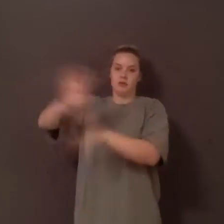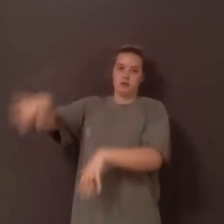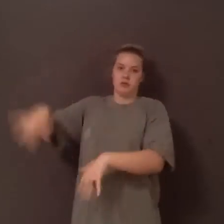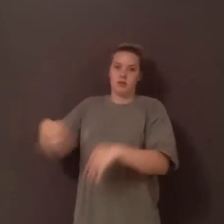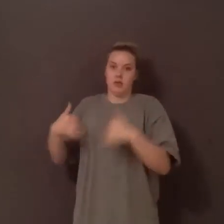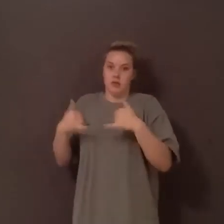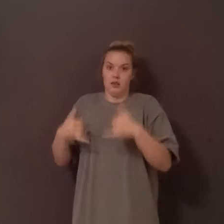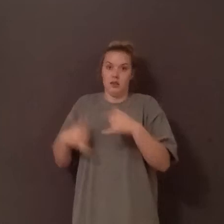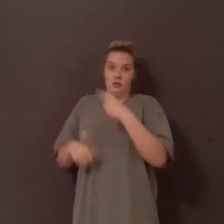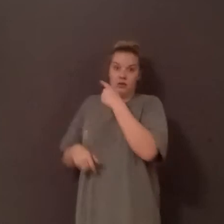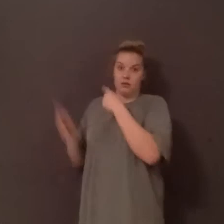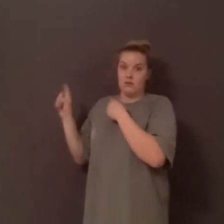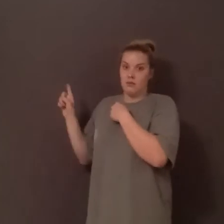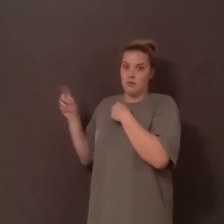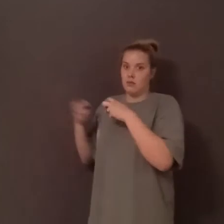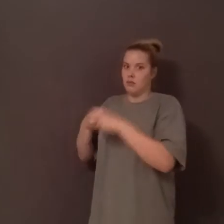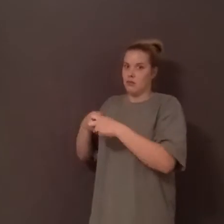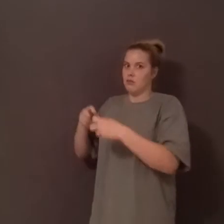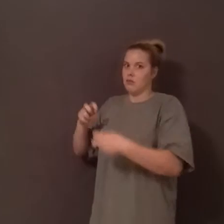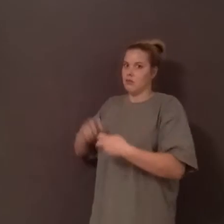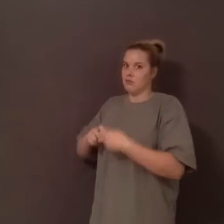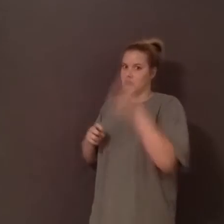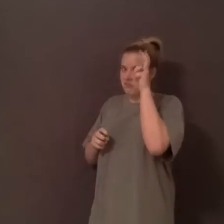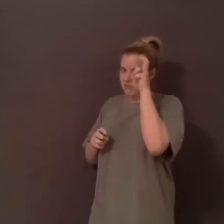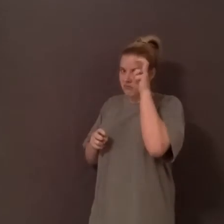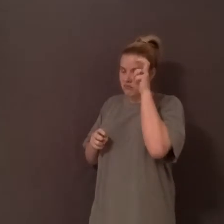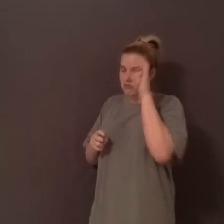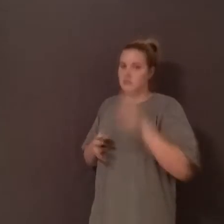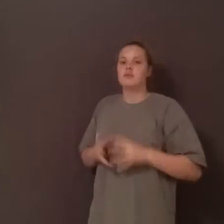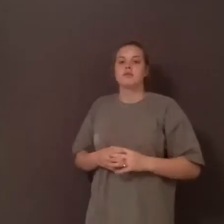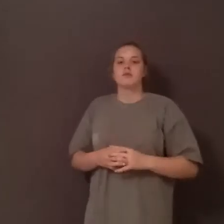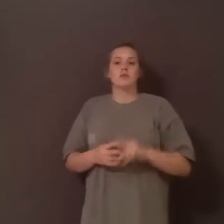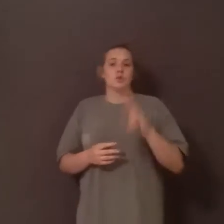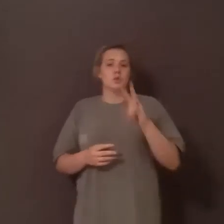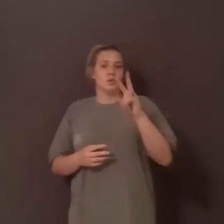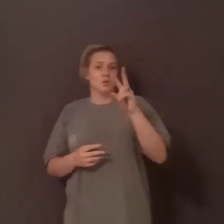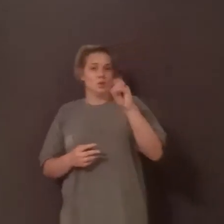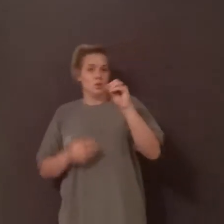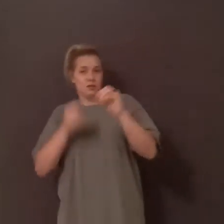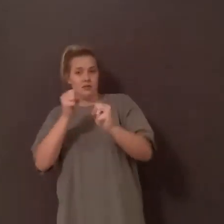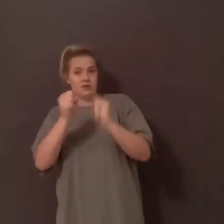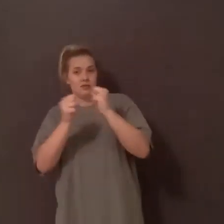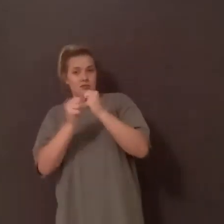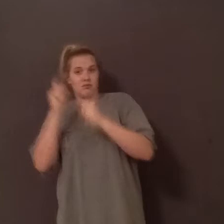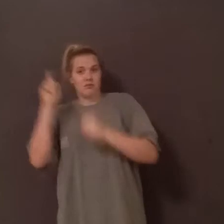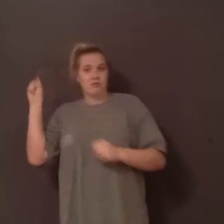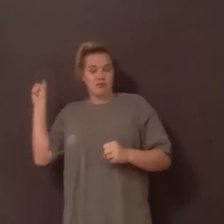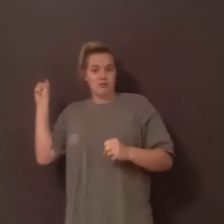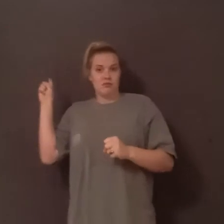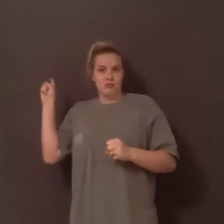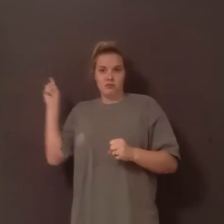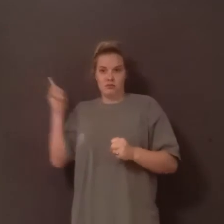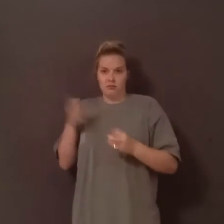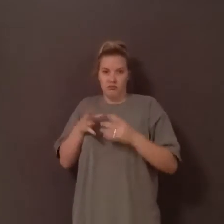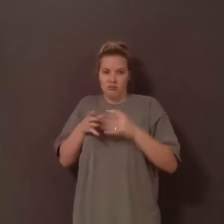Oh, this Louis is a yoga master. But for more than 20 years, he was the consummate insider. It feels pretty secure.